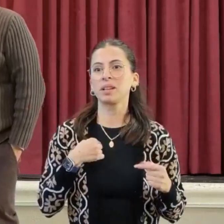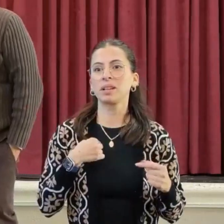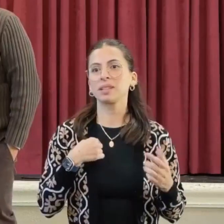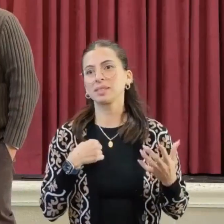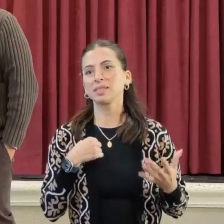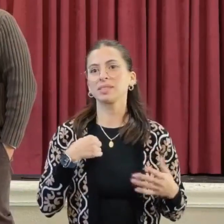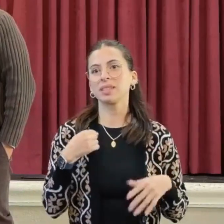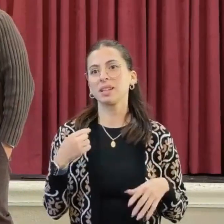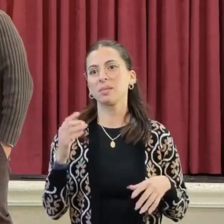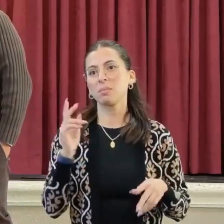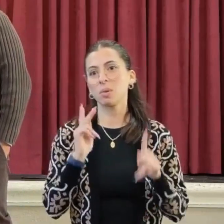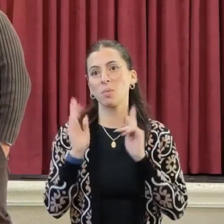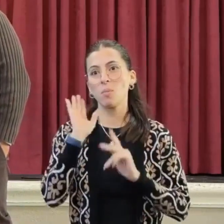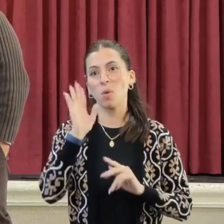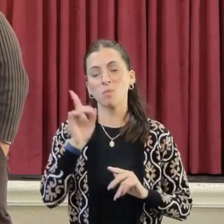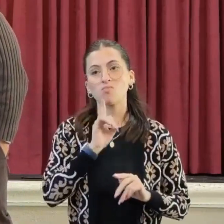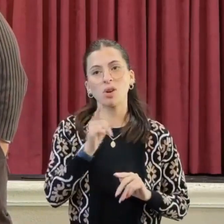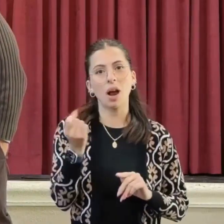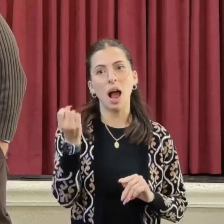So,